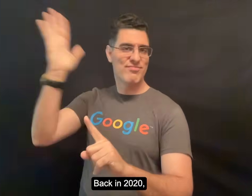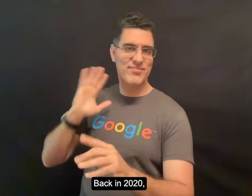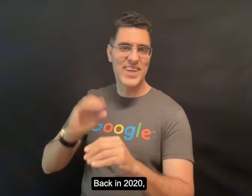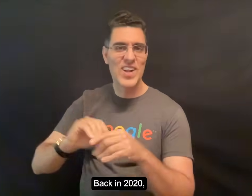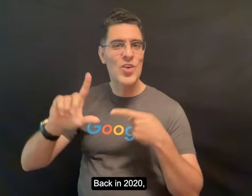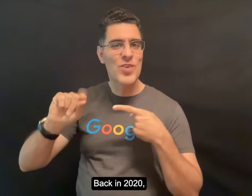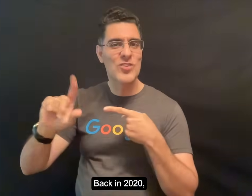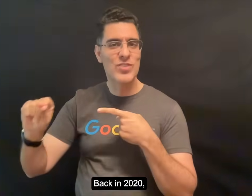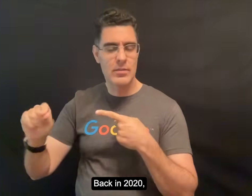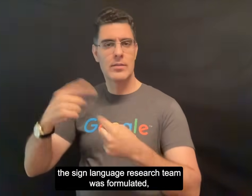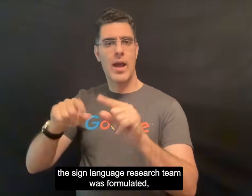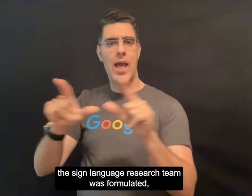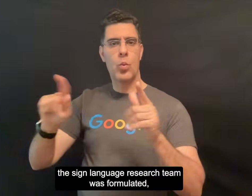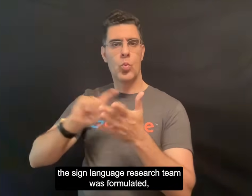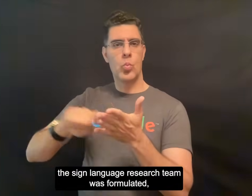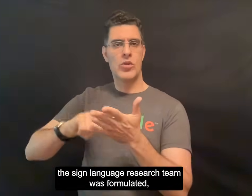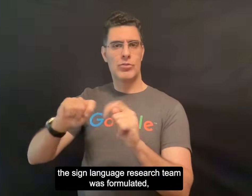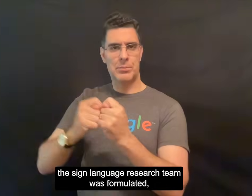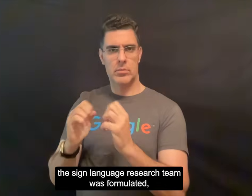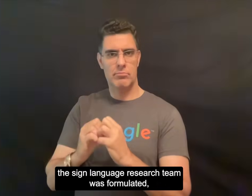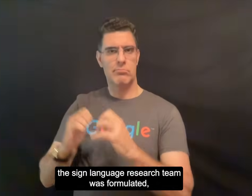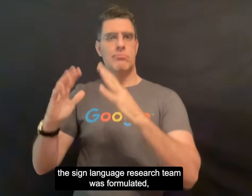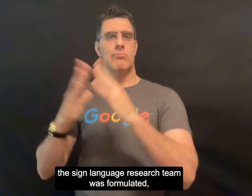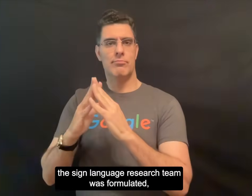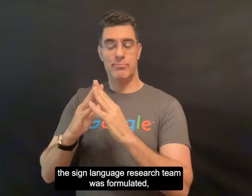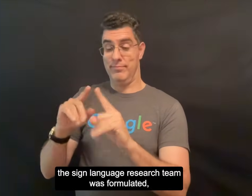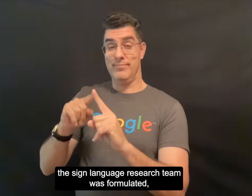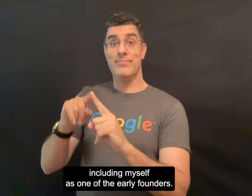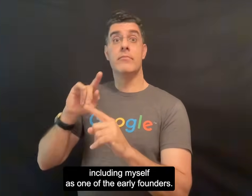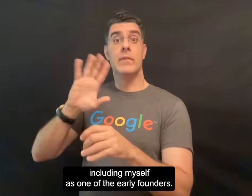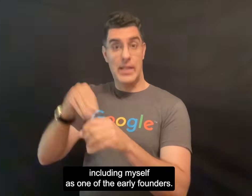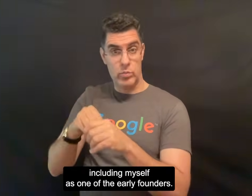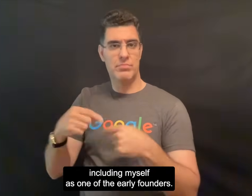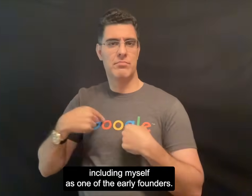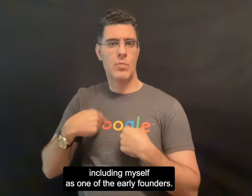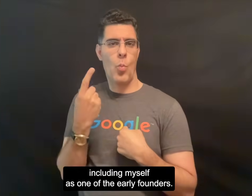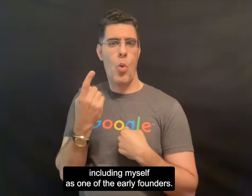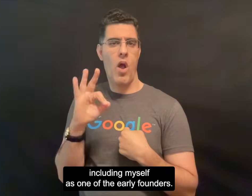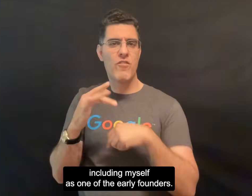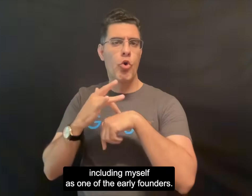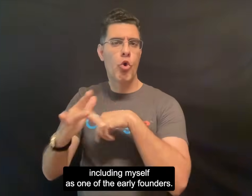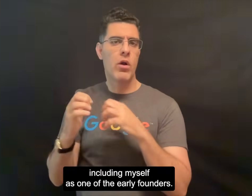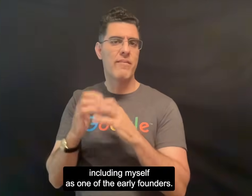the sign language research team was formulated, including myself as one of the early founders.